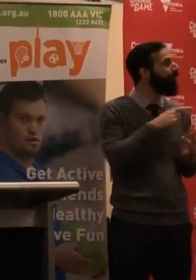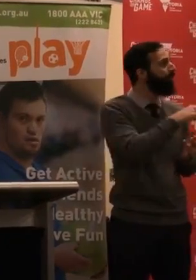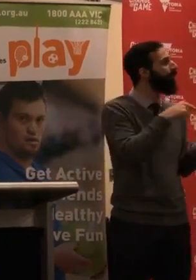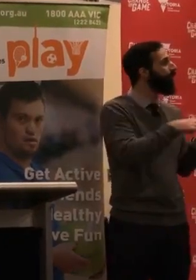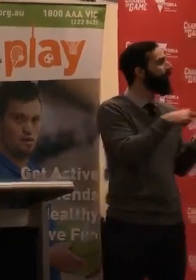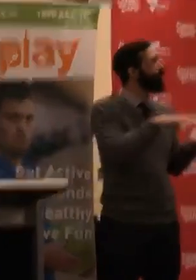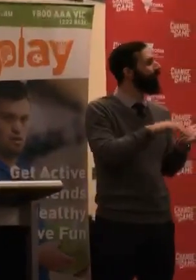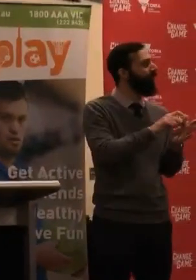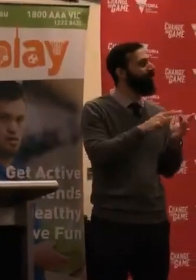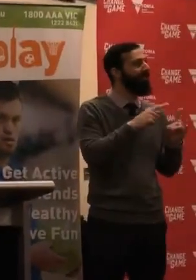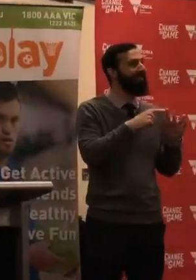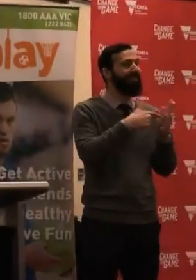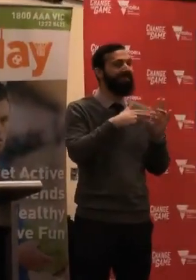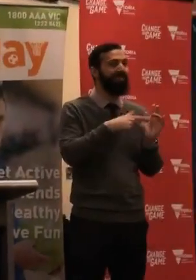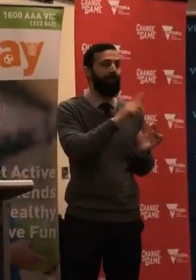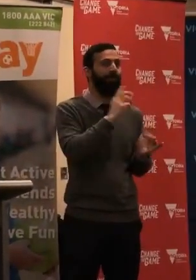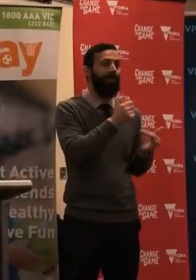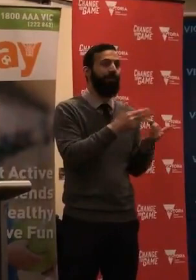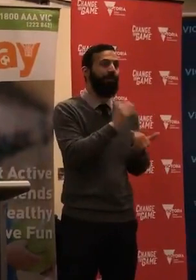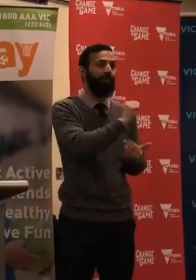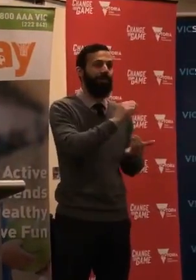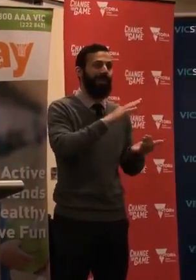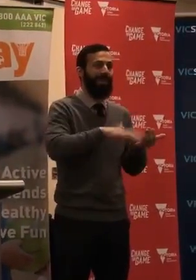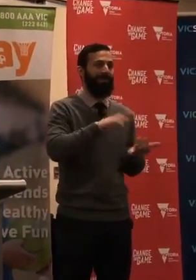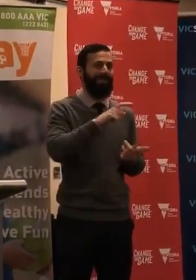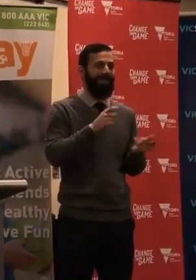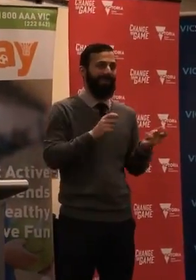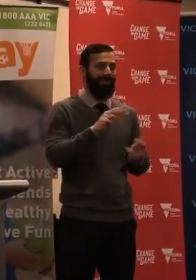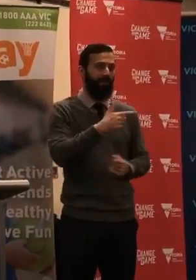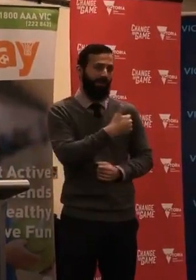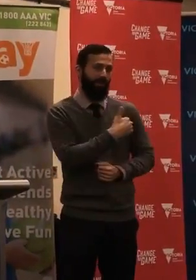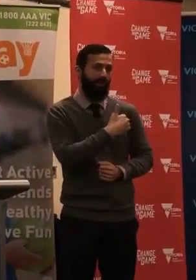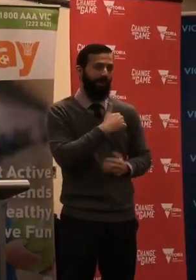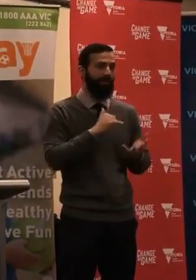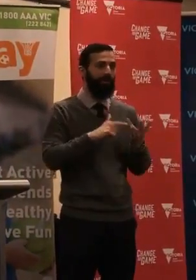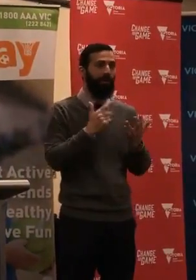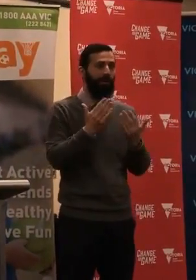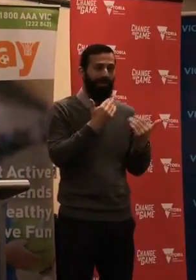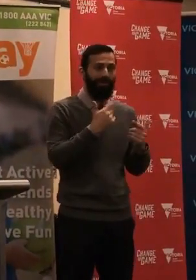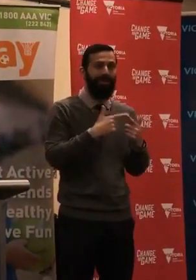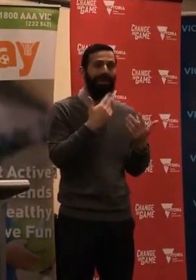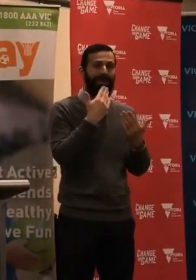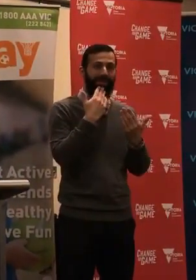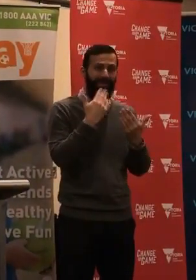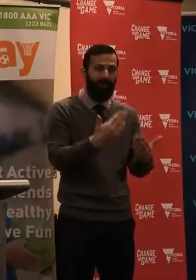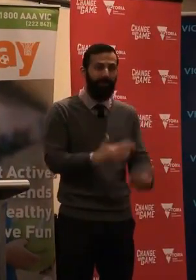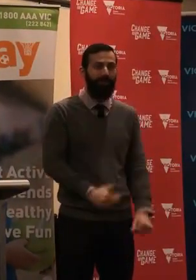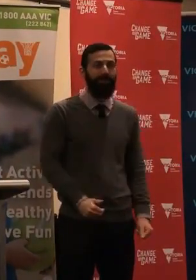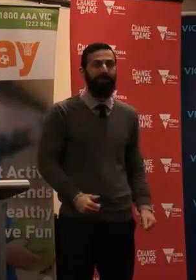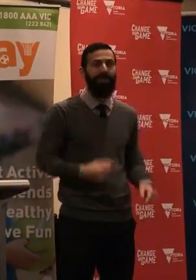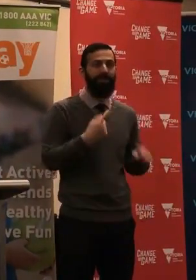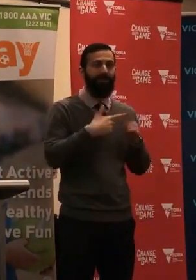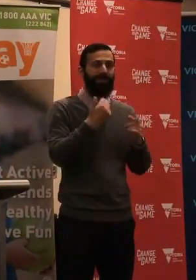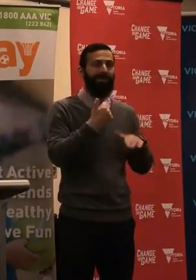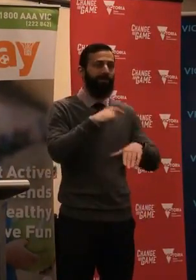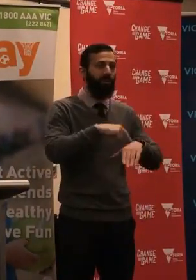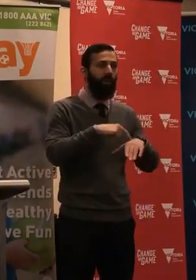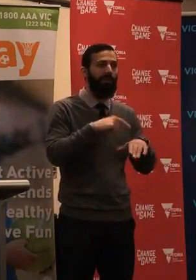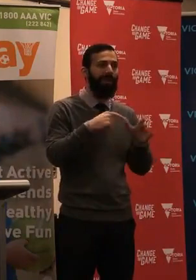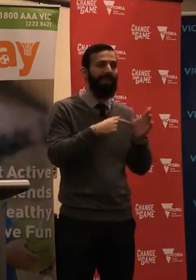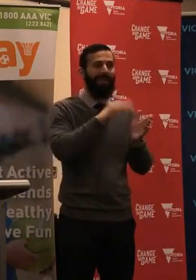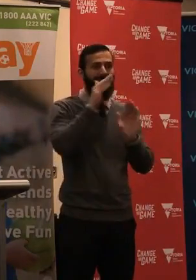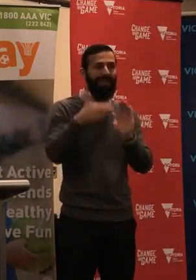Tom Dixon. Tom's going to take you through and be your MC for the morning. So welcome, thank you, and we'll have some time at the end